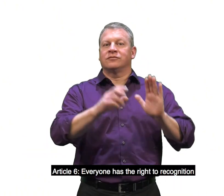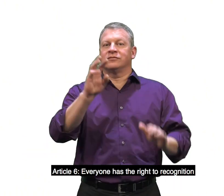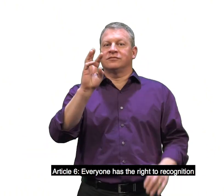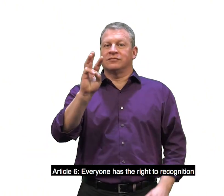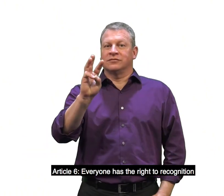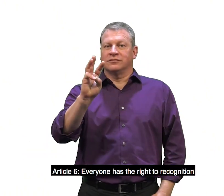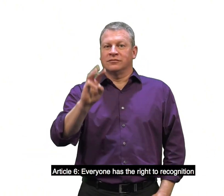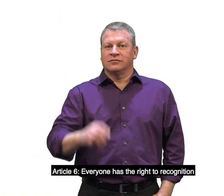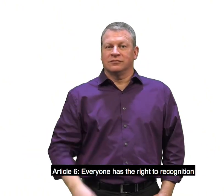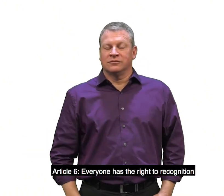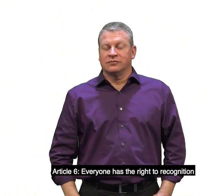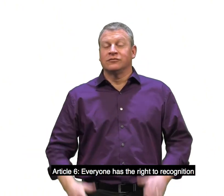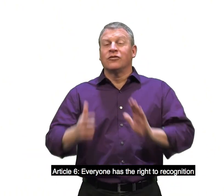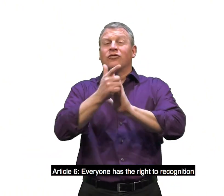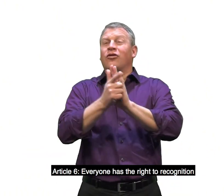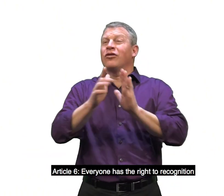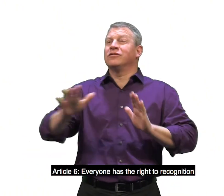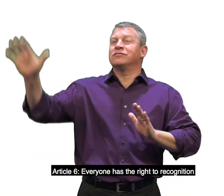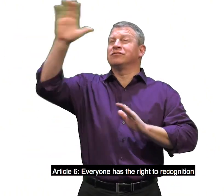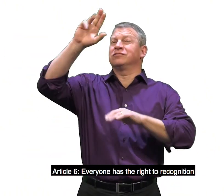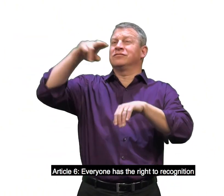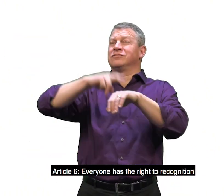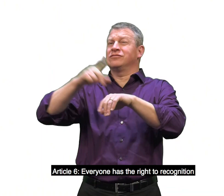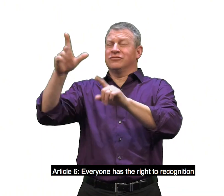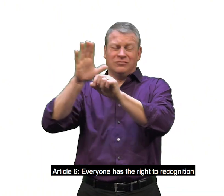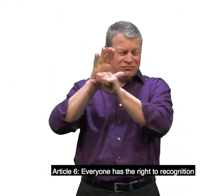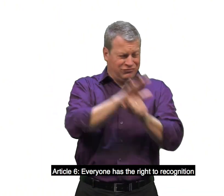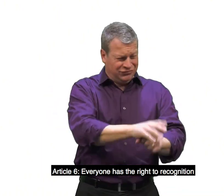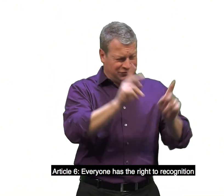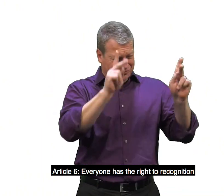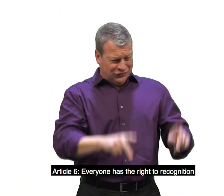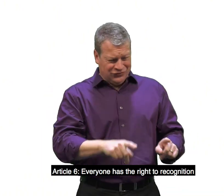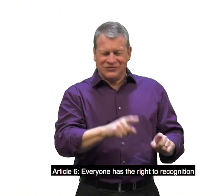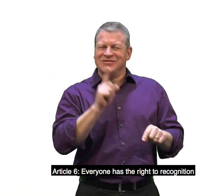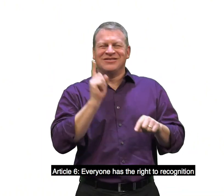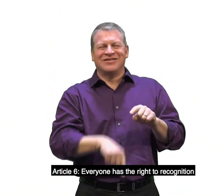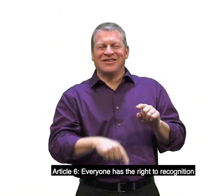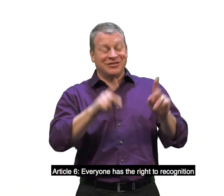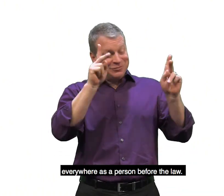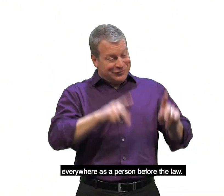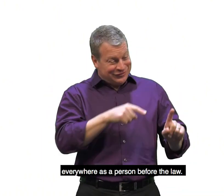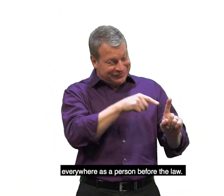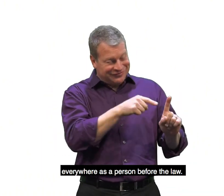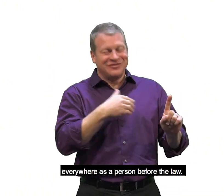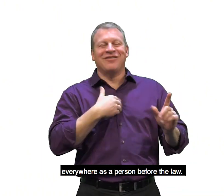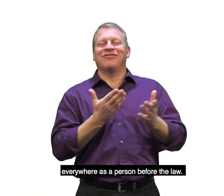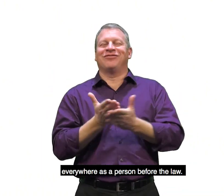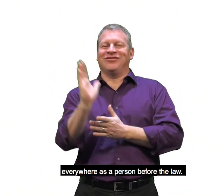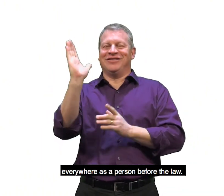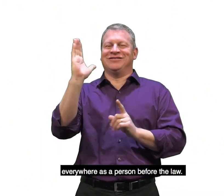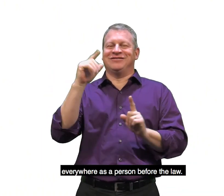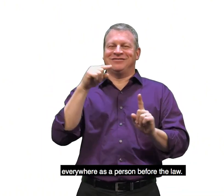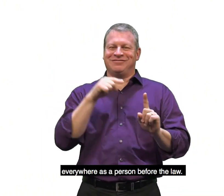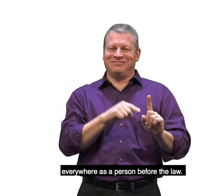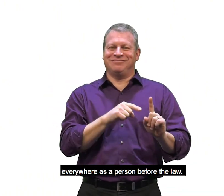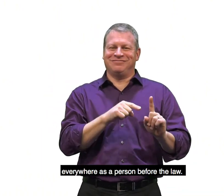Article 6. Everyone has the right to recognition everywhere as a person before the